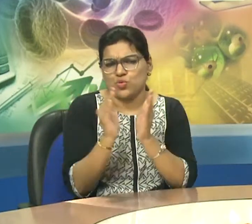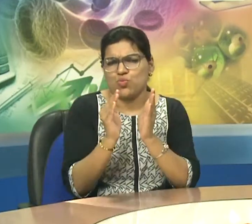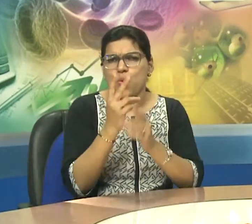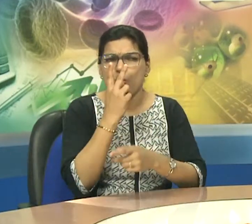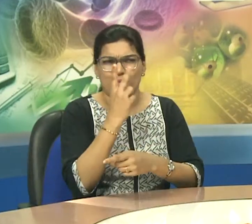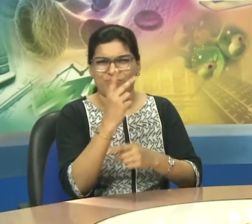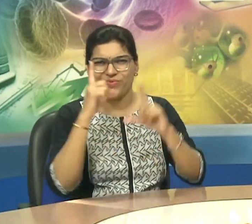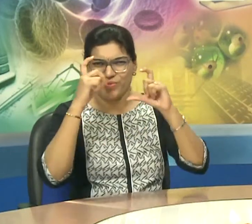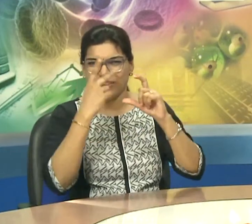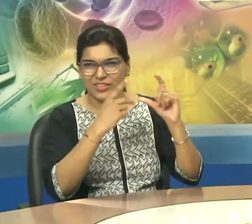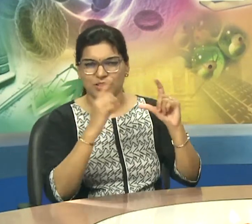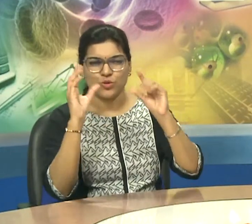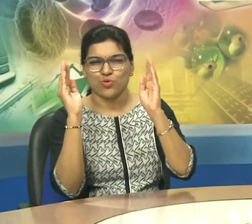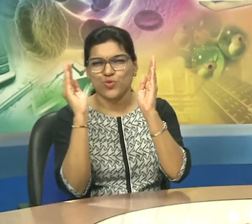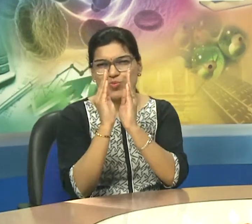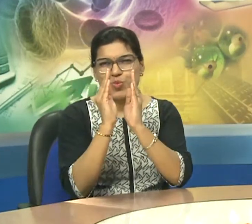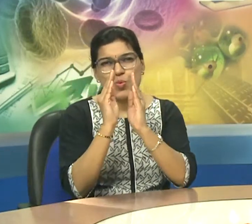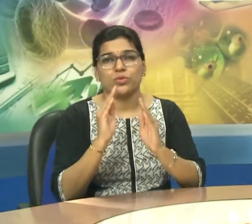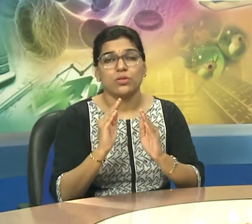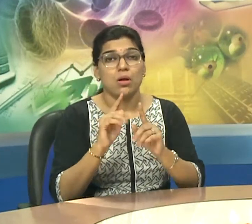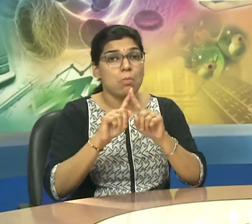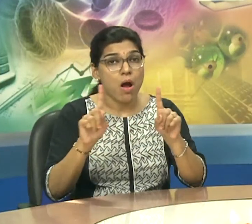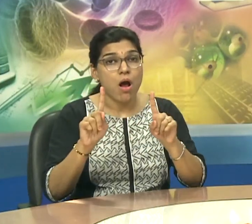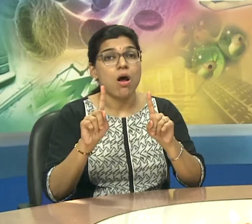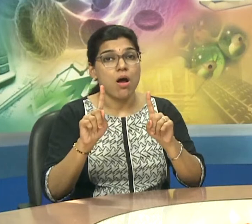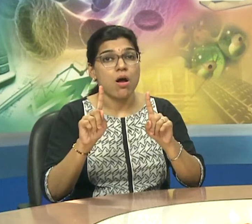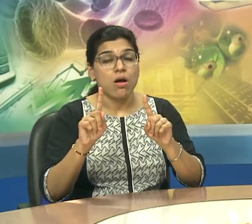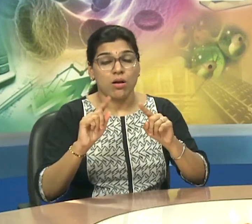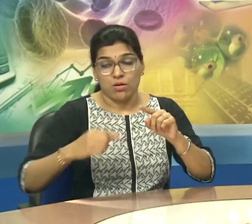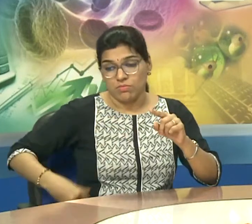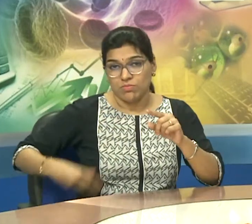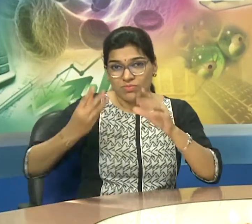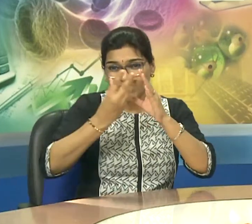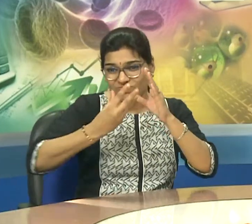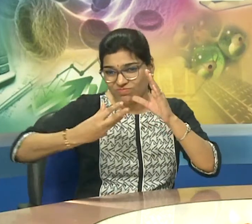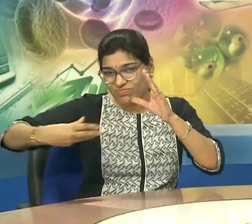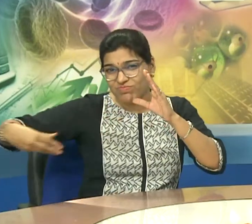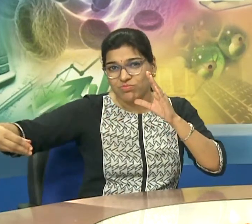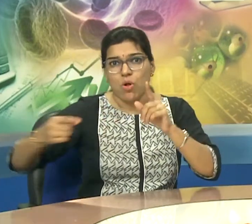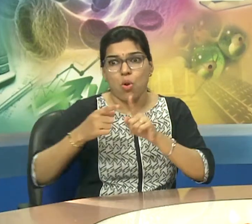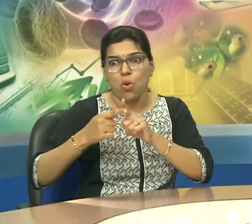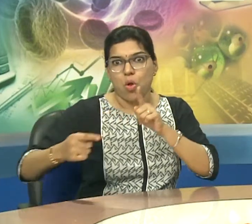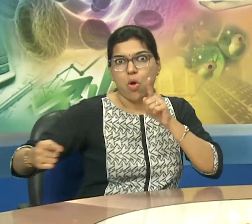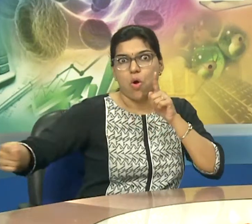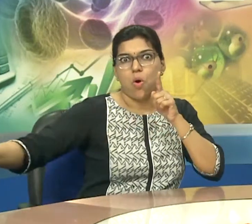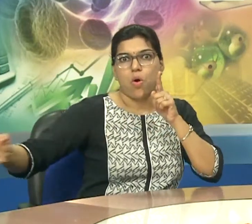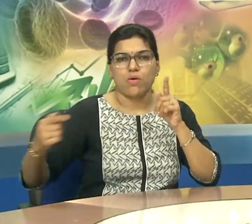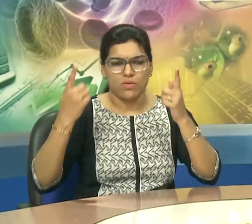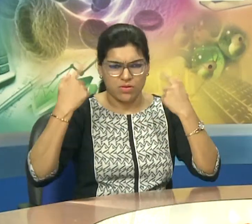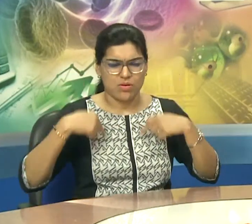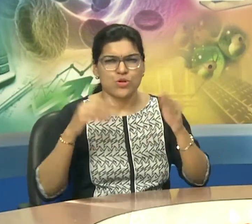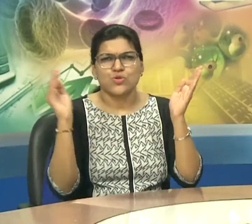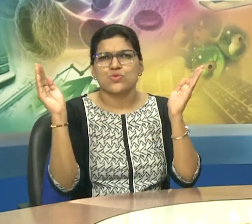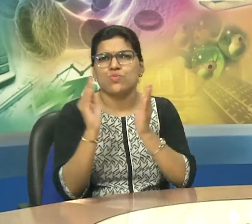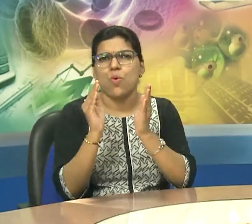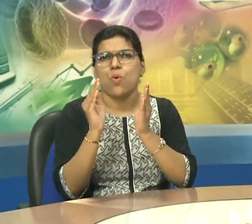It's a small parrot with a green plumage. It has a